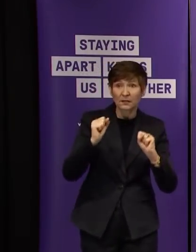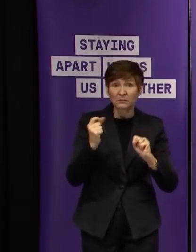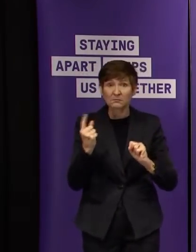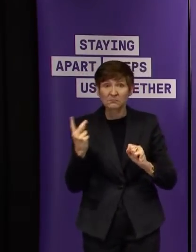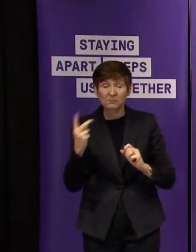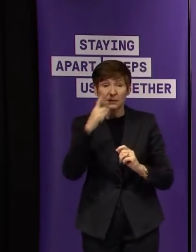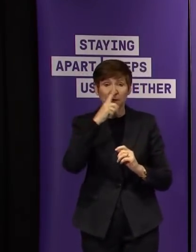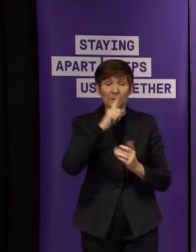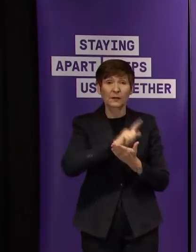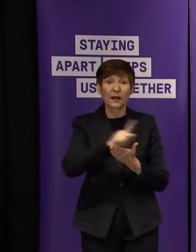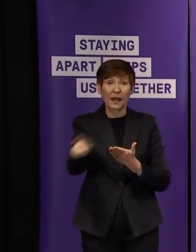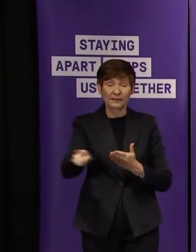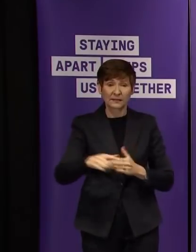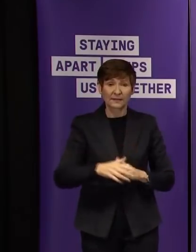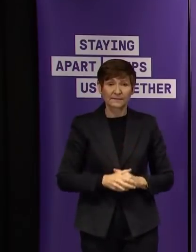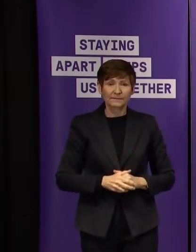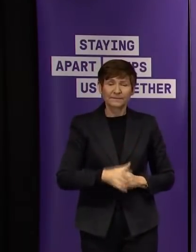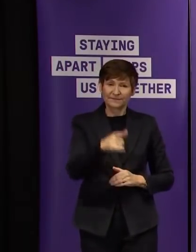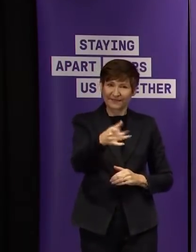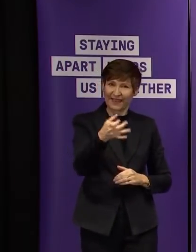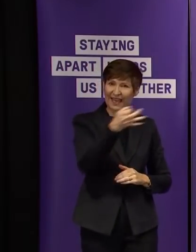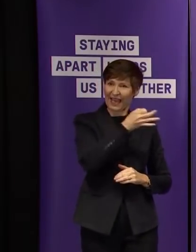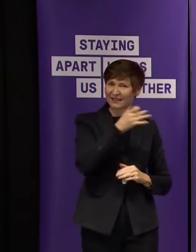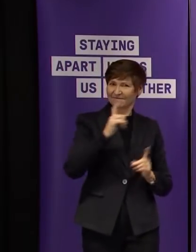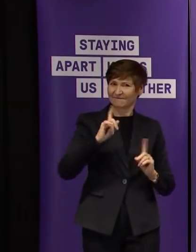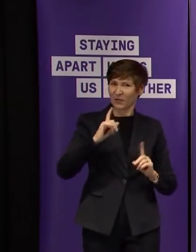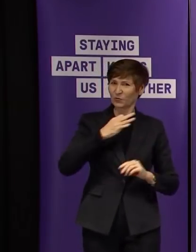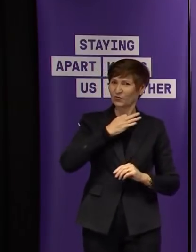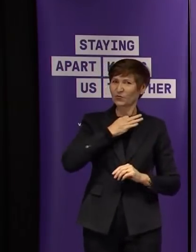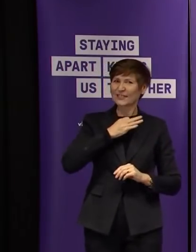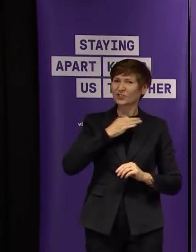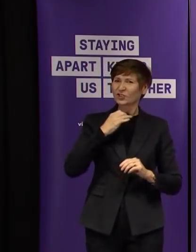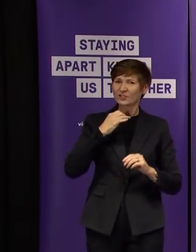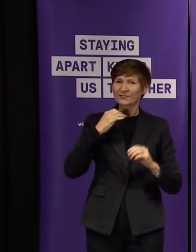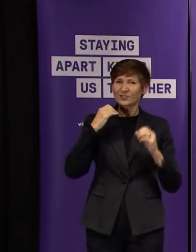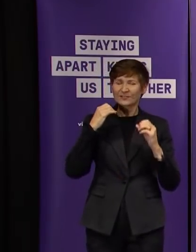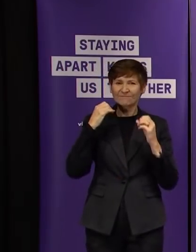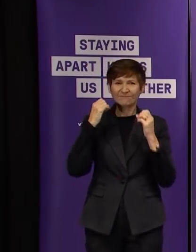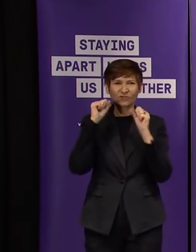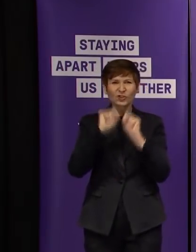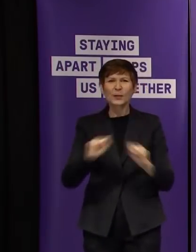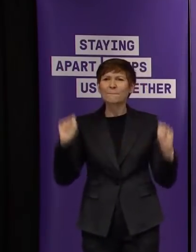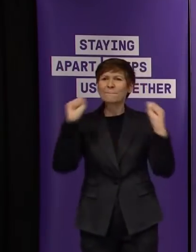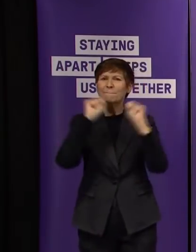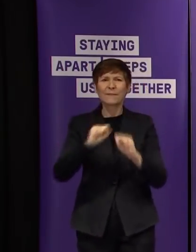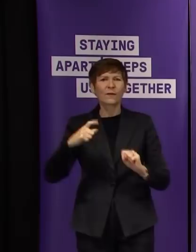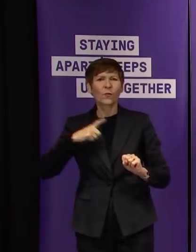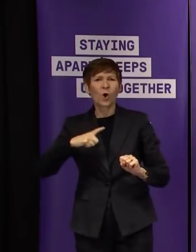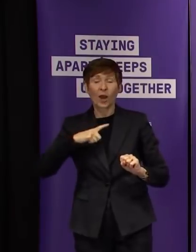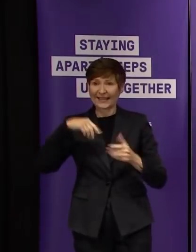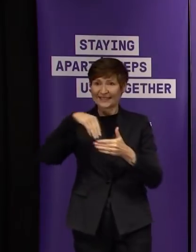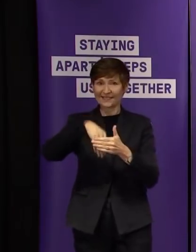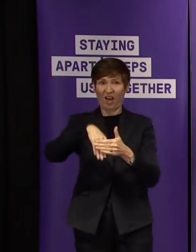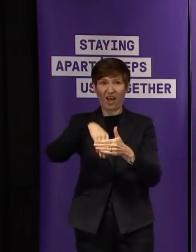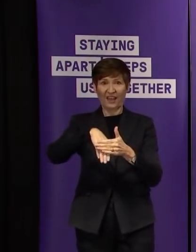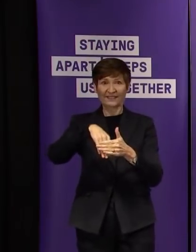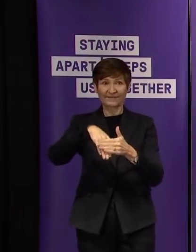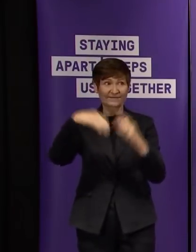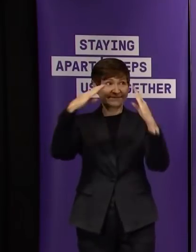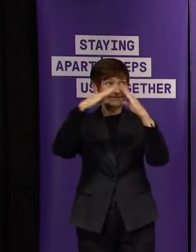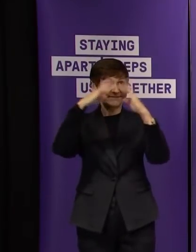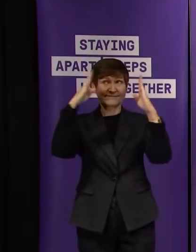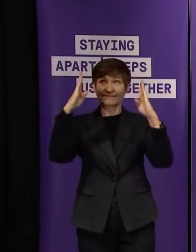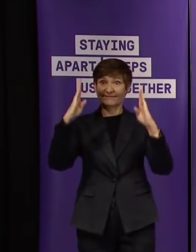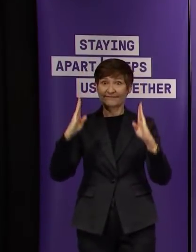because it's a high risk? Look, it's a combination of indoor activity and the sheer volumes of people that it would